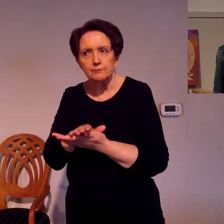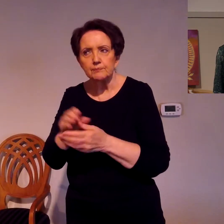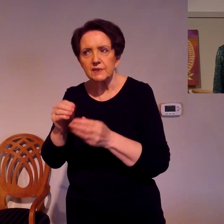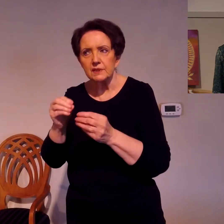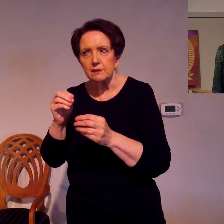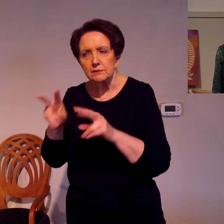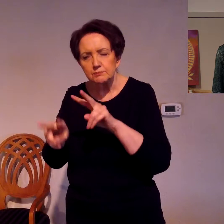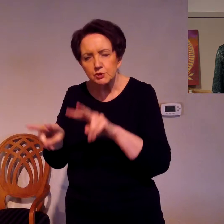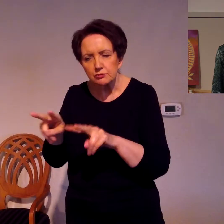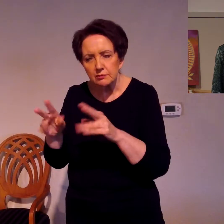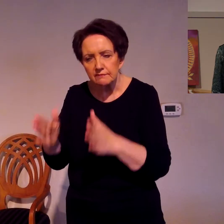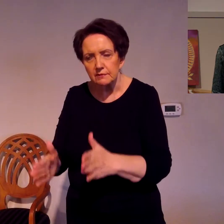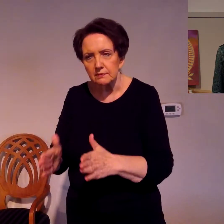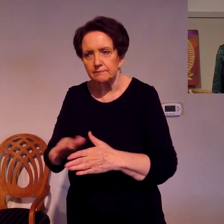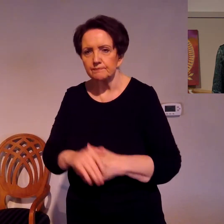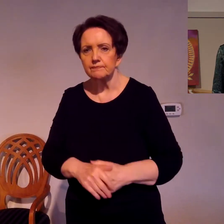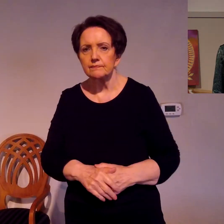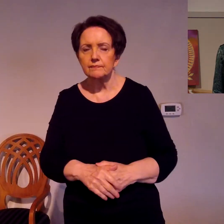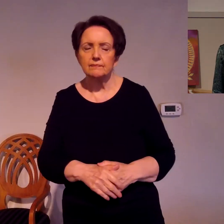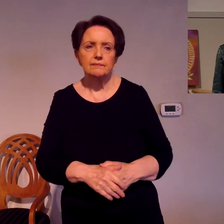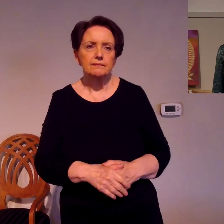our spiritual